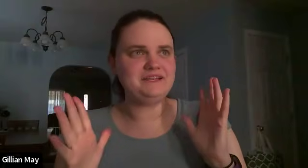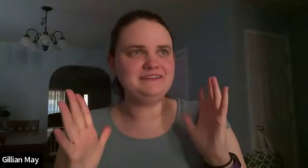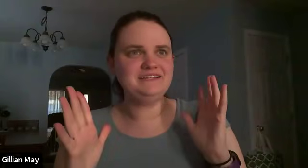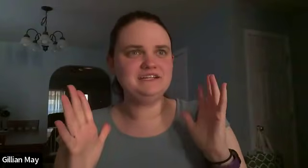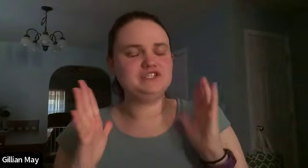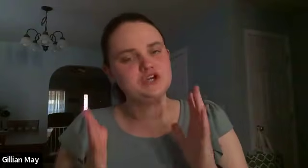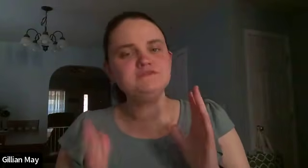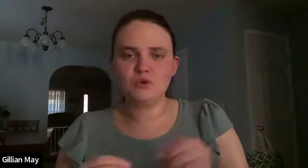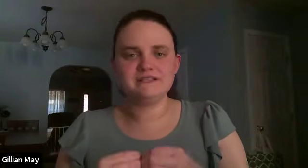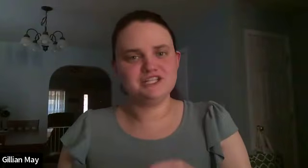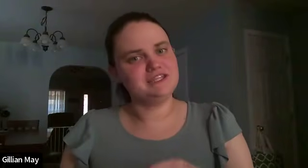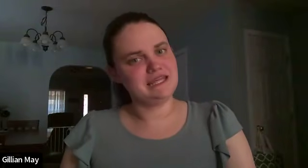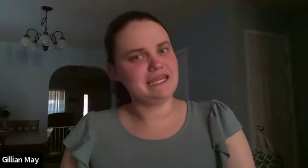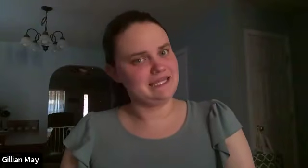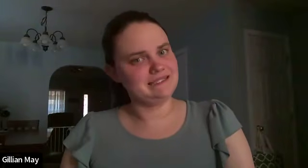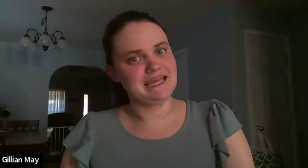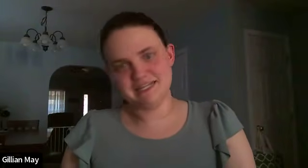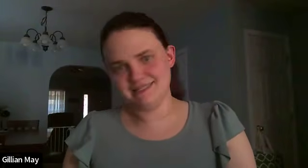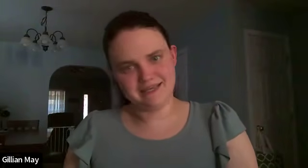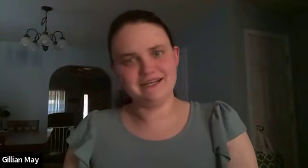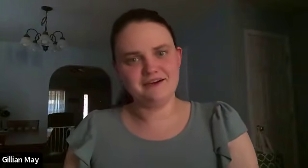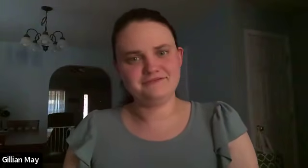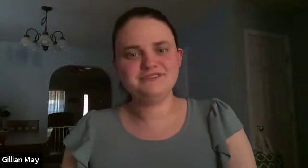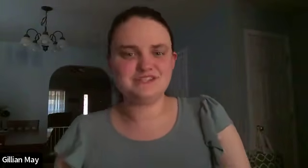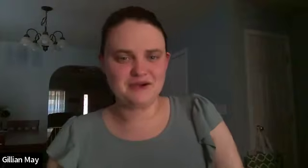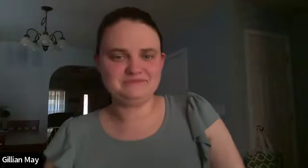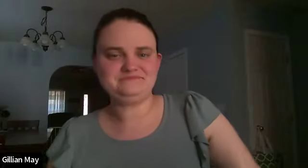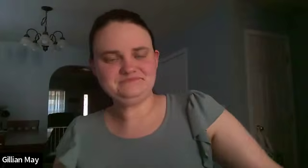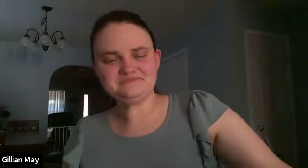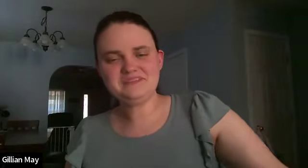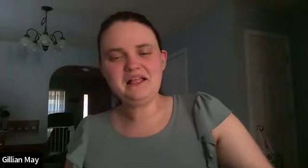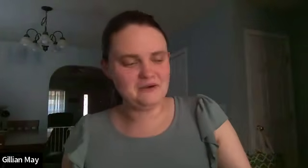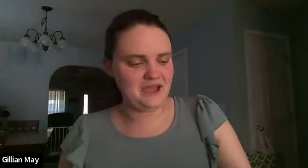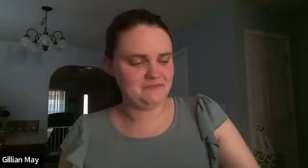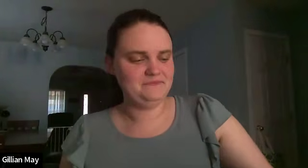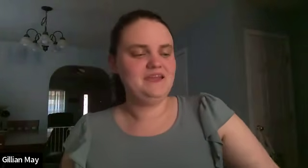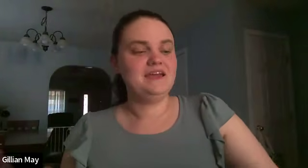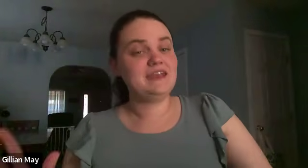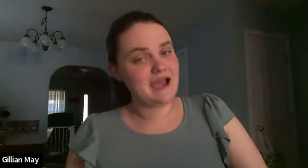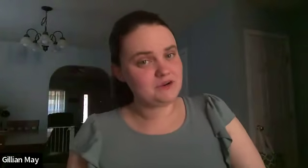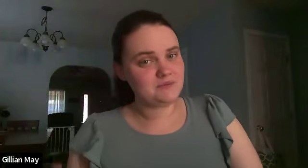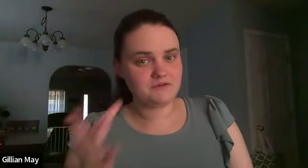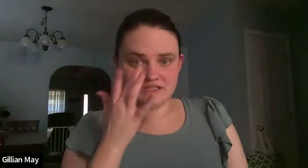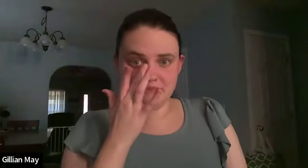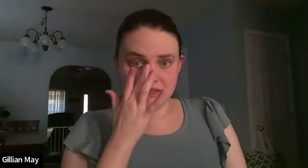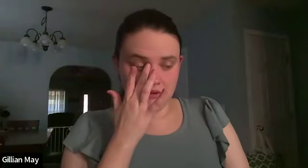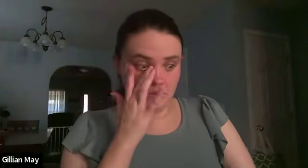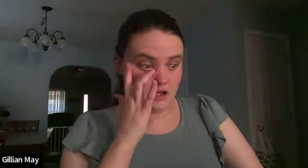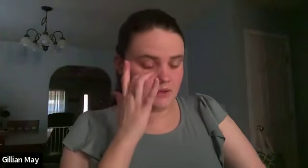one deserves more attention than it gets. It does not get enough. So, okay. Now we're going to move on to people.